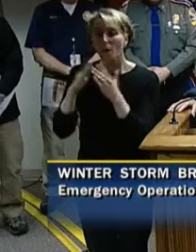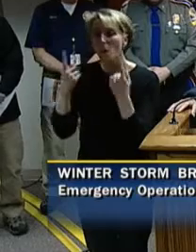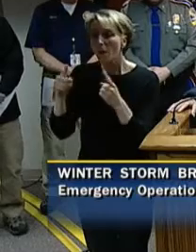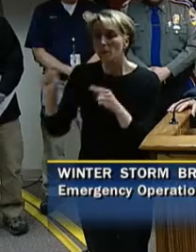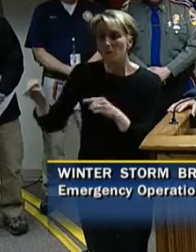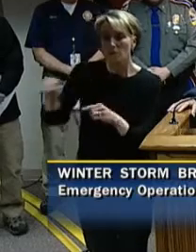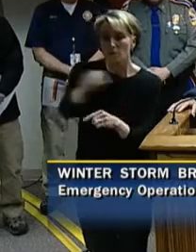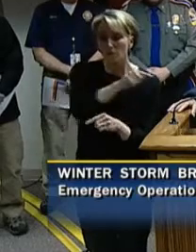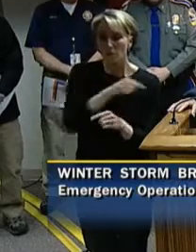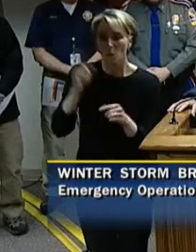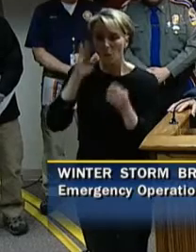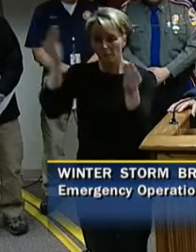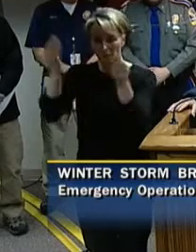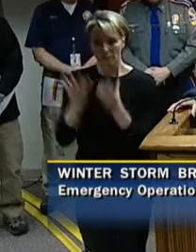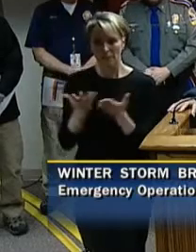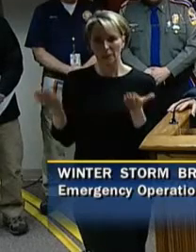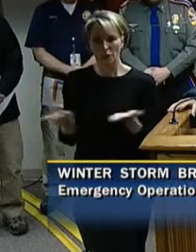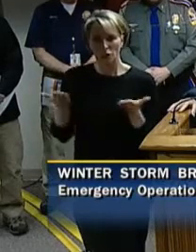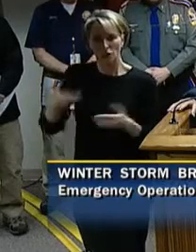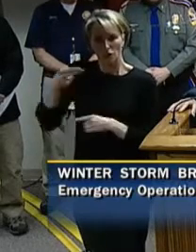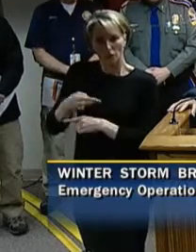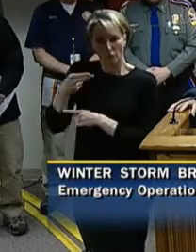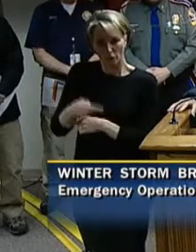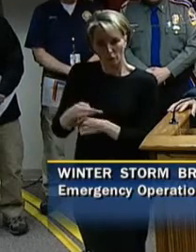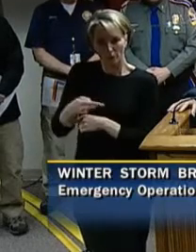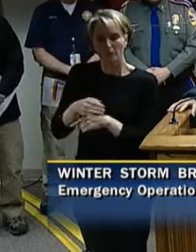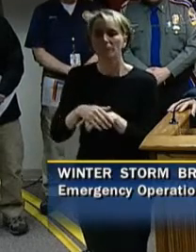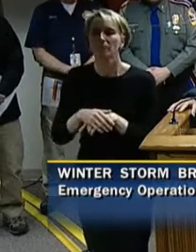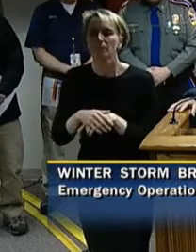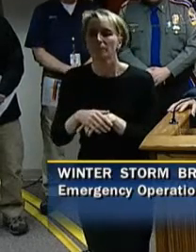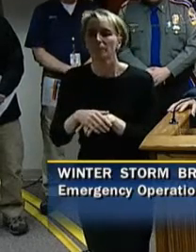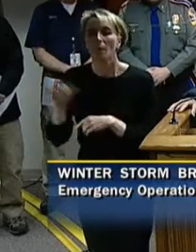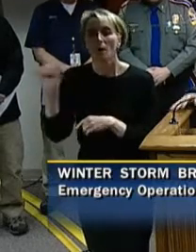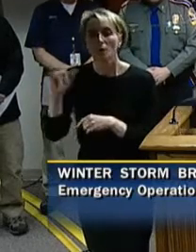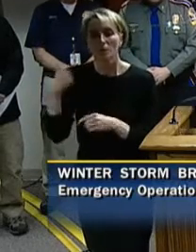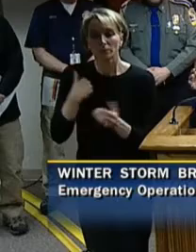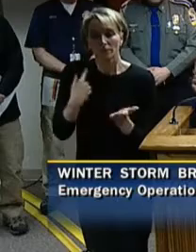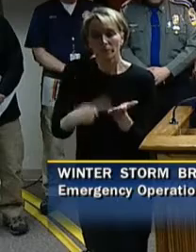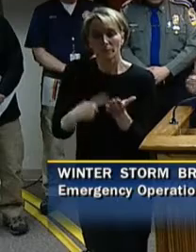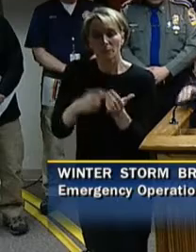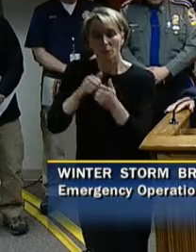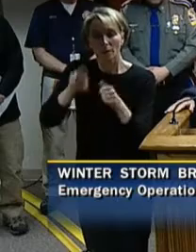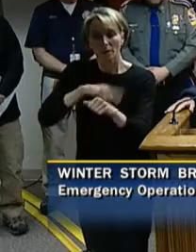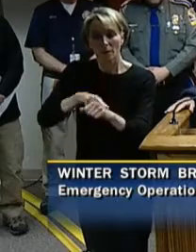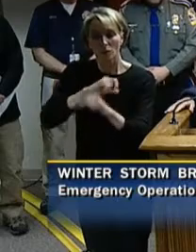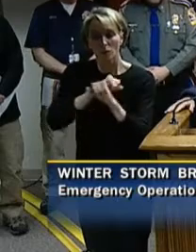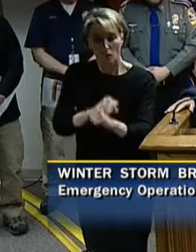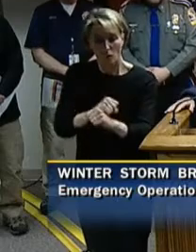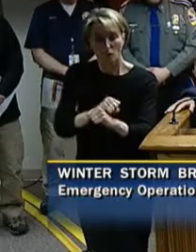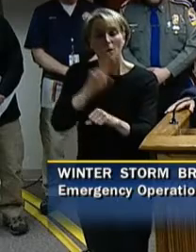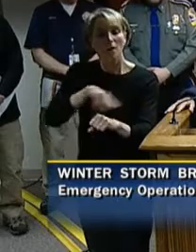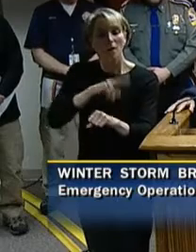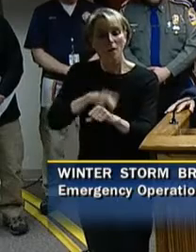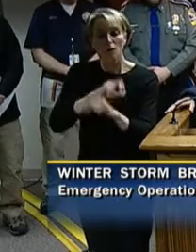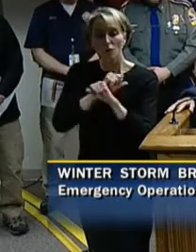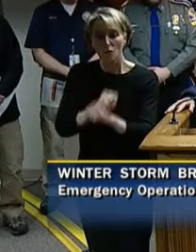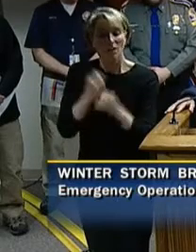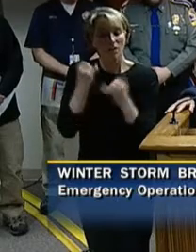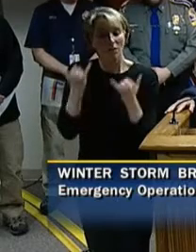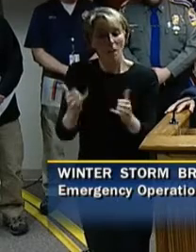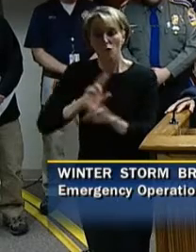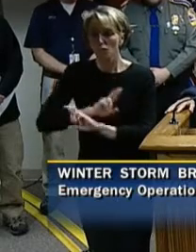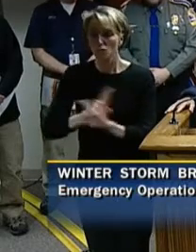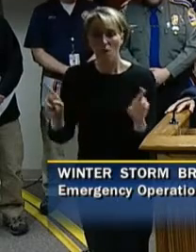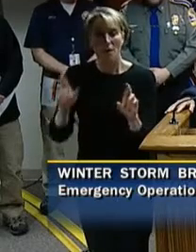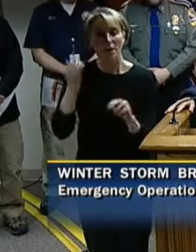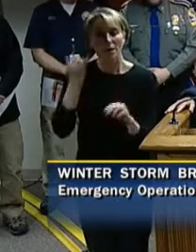central location. Another group that was with us was the National Guard. And National Guard is in standby, ready to step